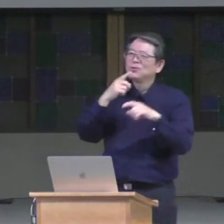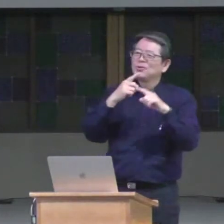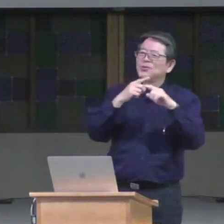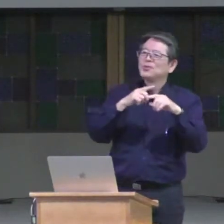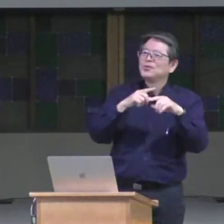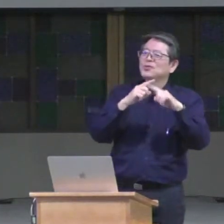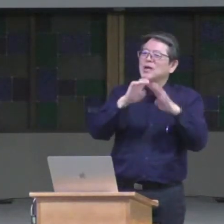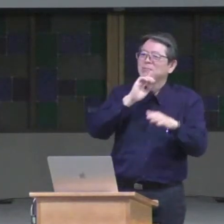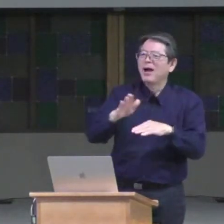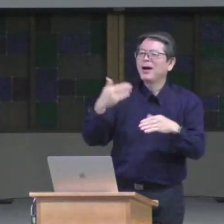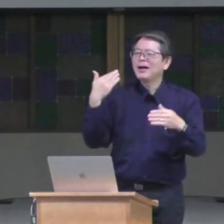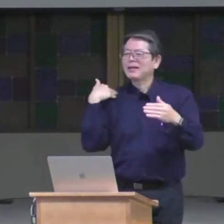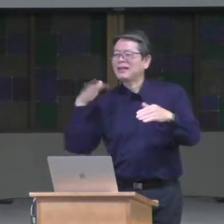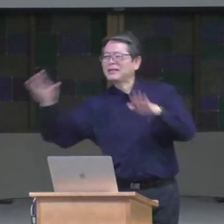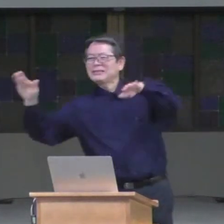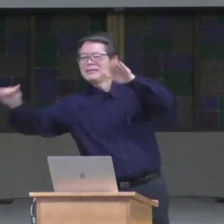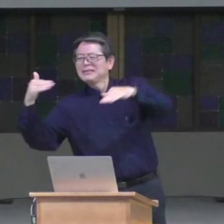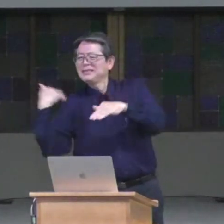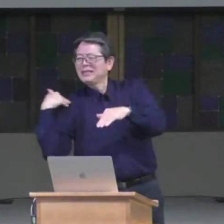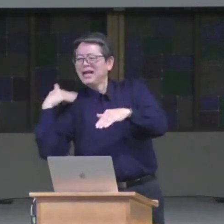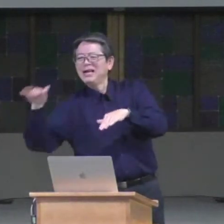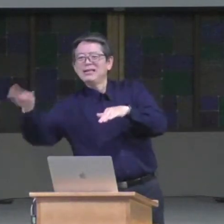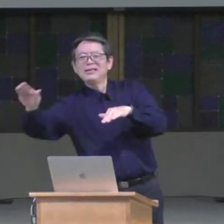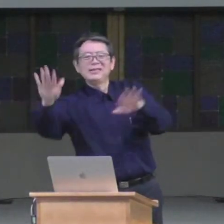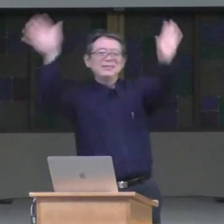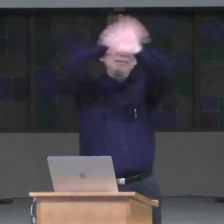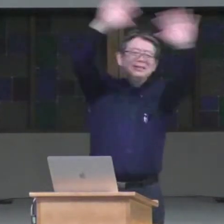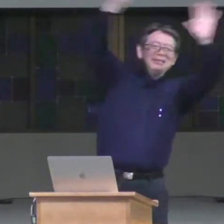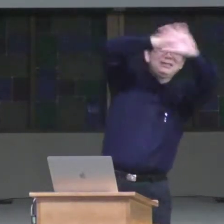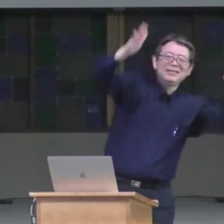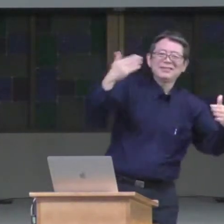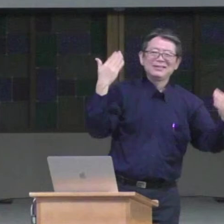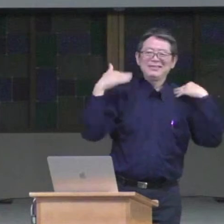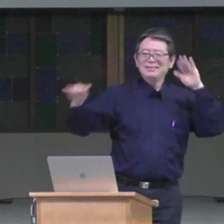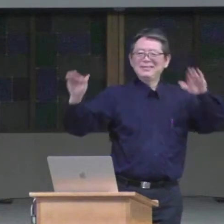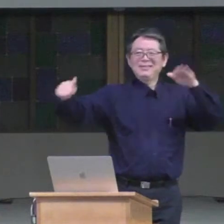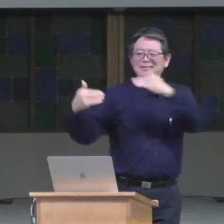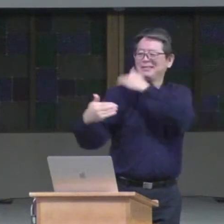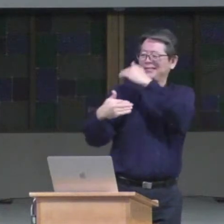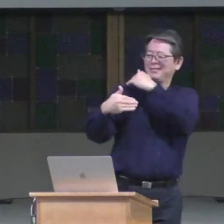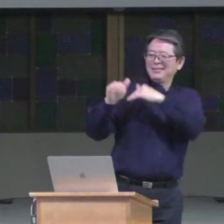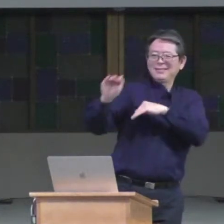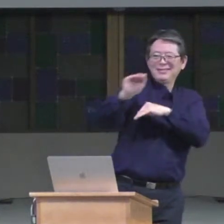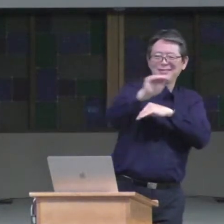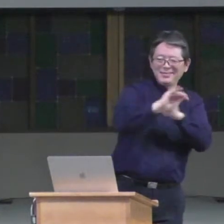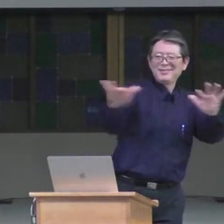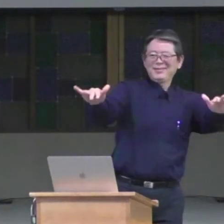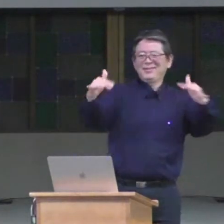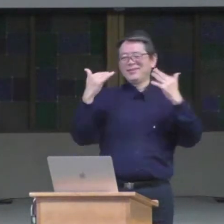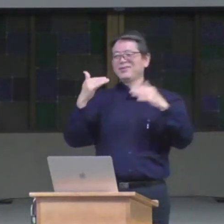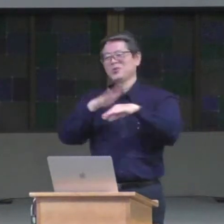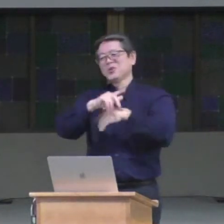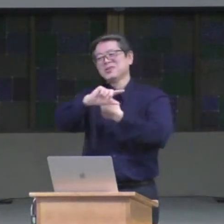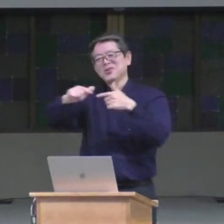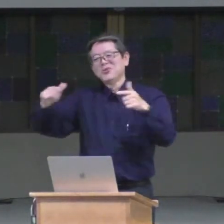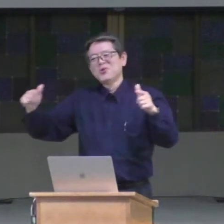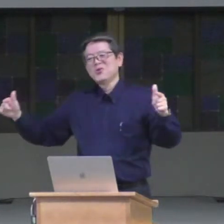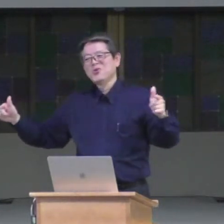light, we could like turn the lights on and off. Or like tap the person, tap, tap, tap, and this person can tap the person next, and the